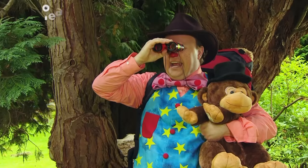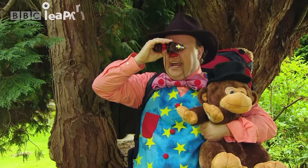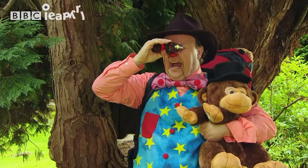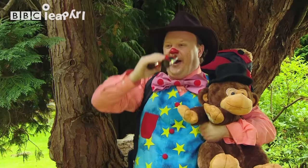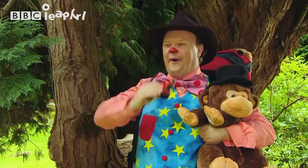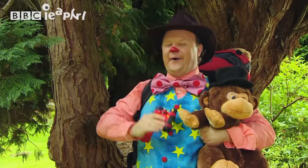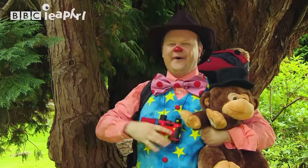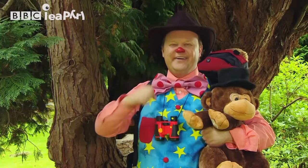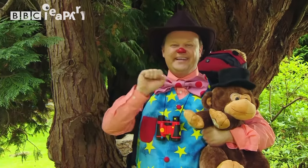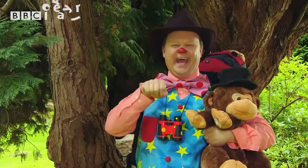friendly